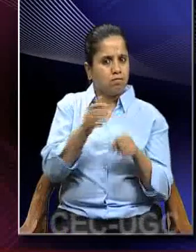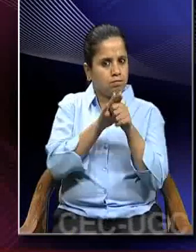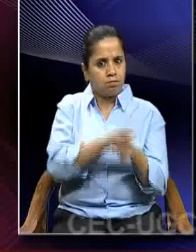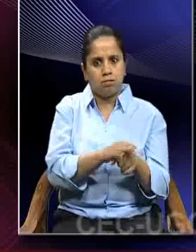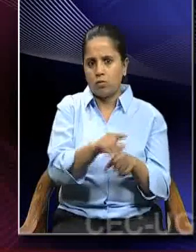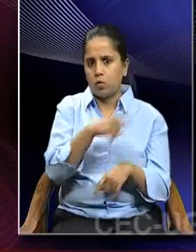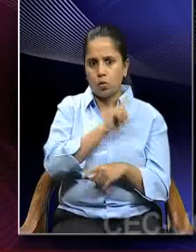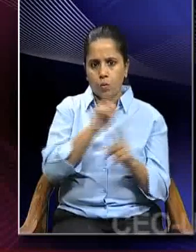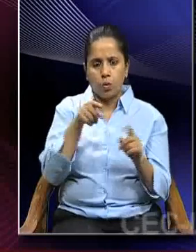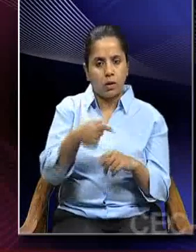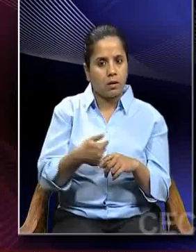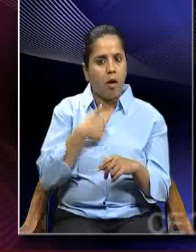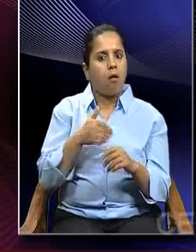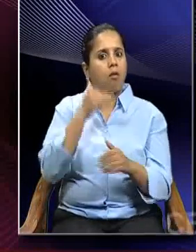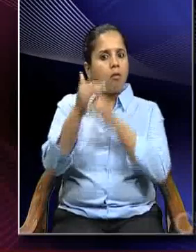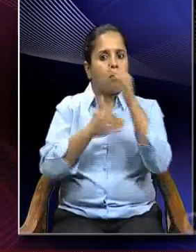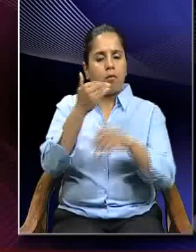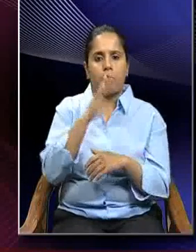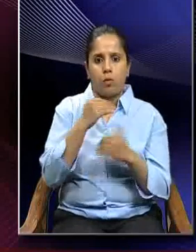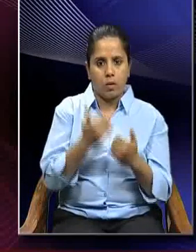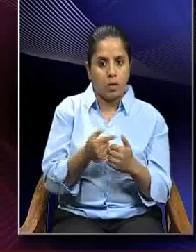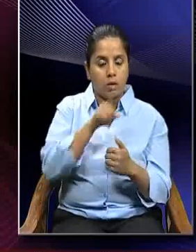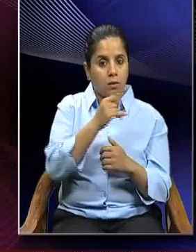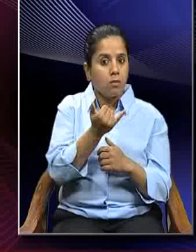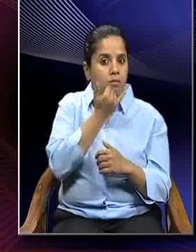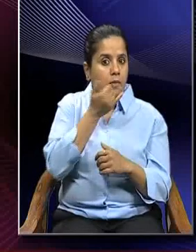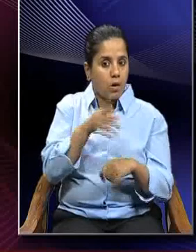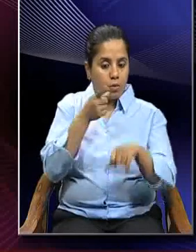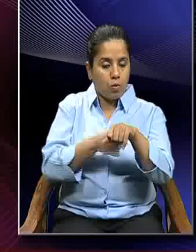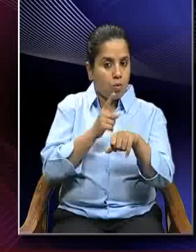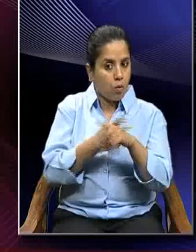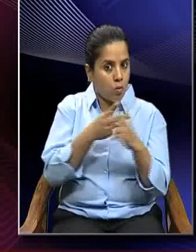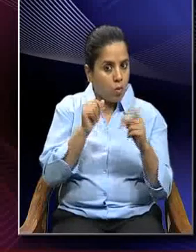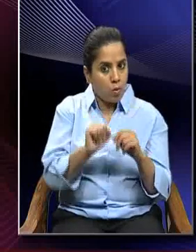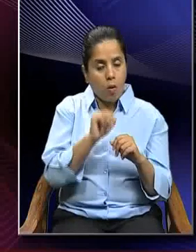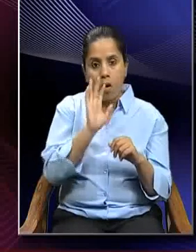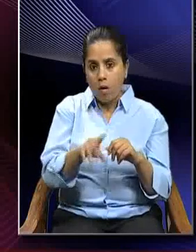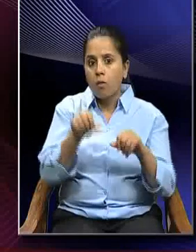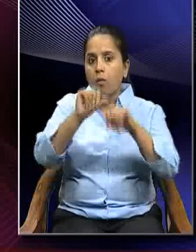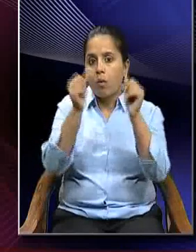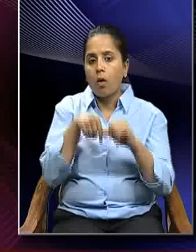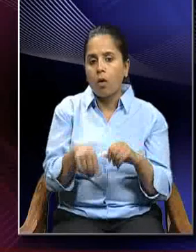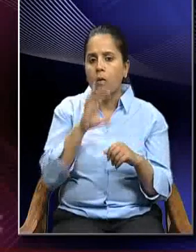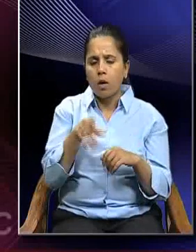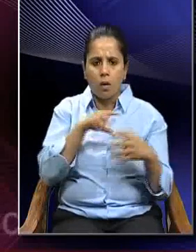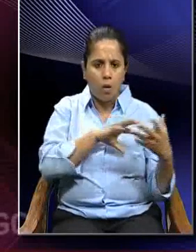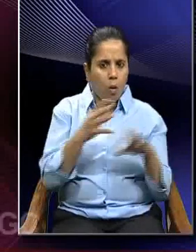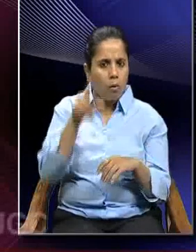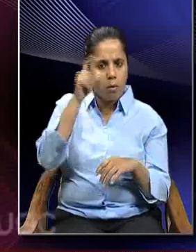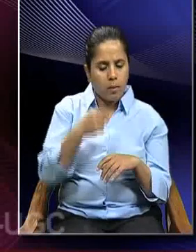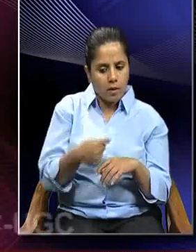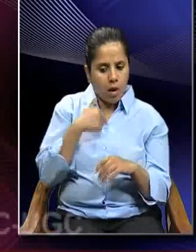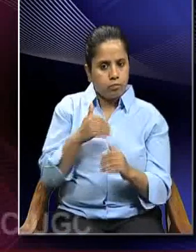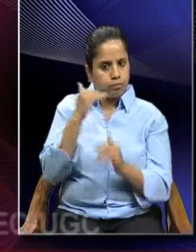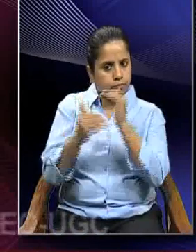being developed. There is a Guna model in Indian philosophy. It is the fundamental model of self-development